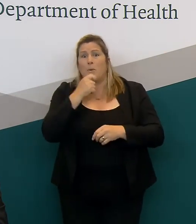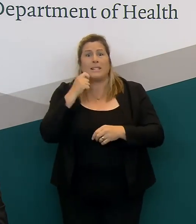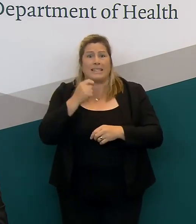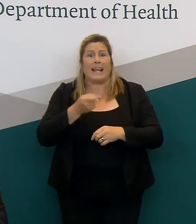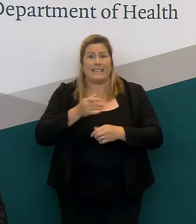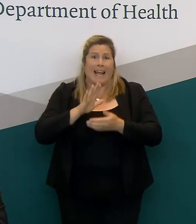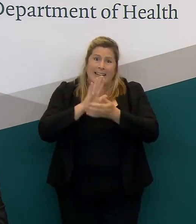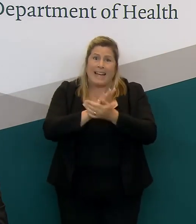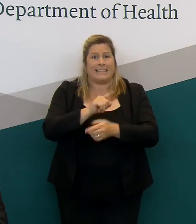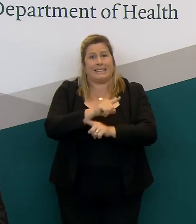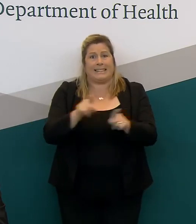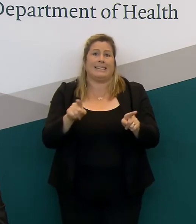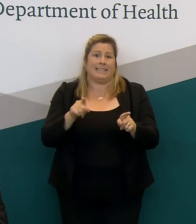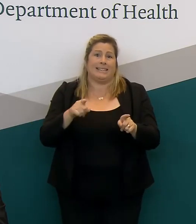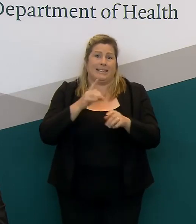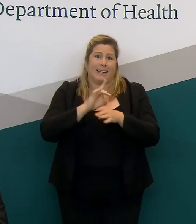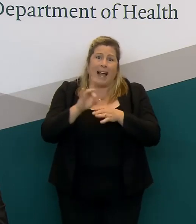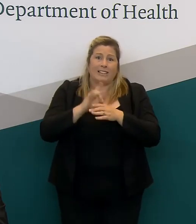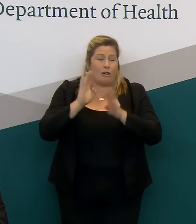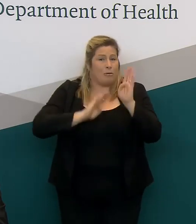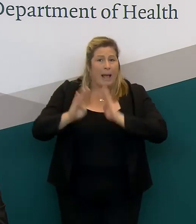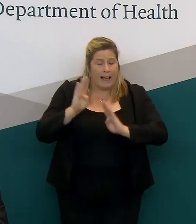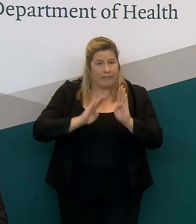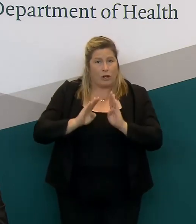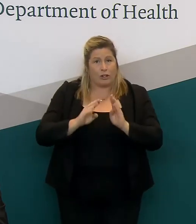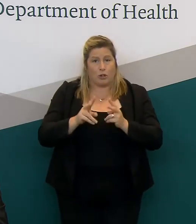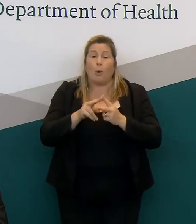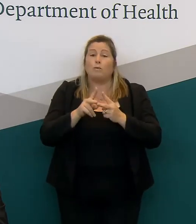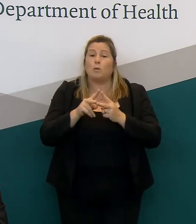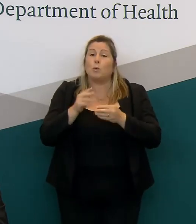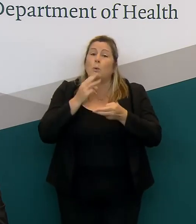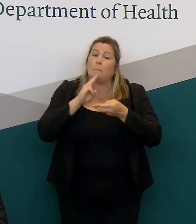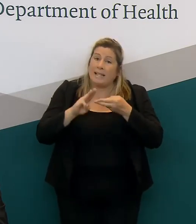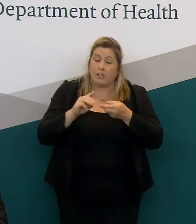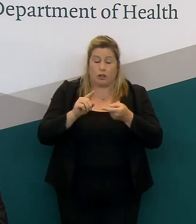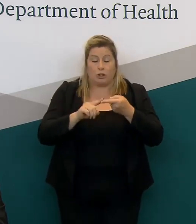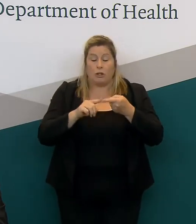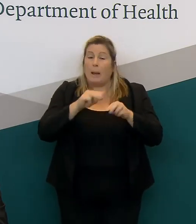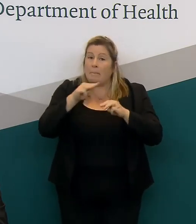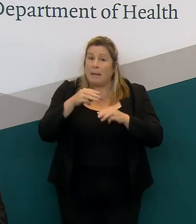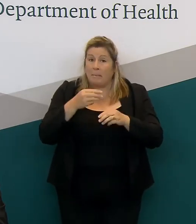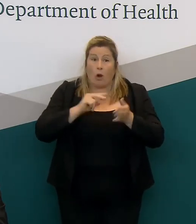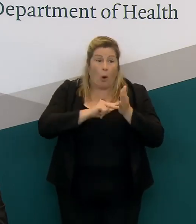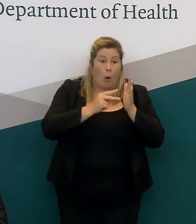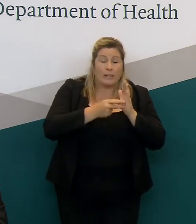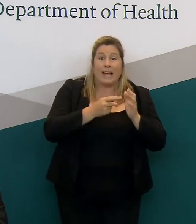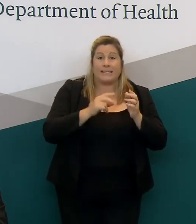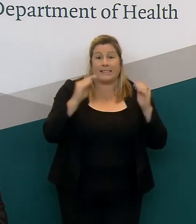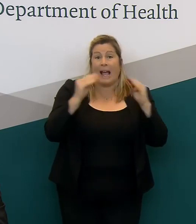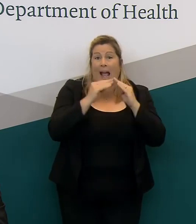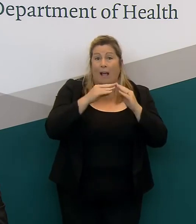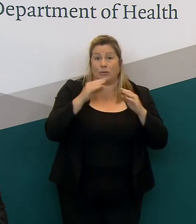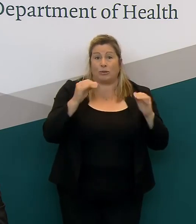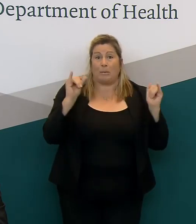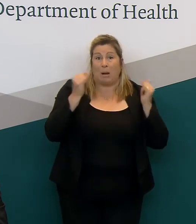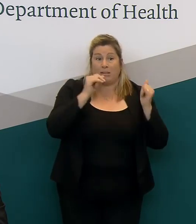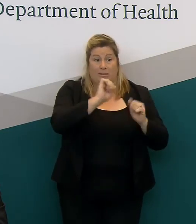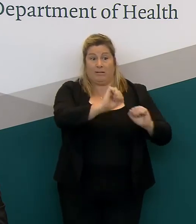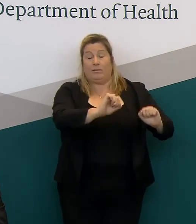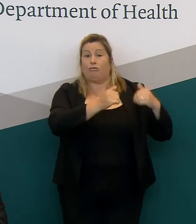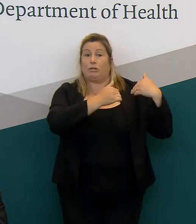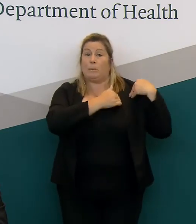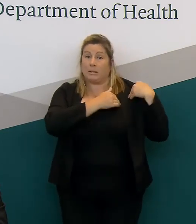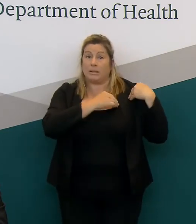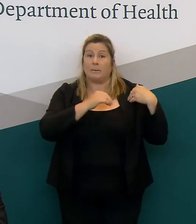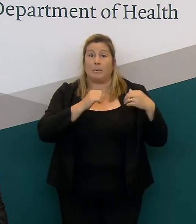happen. And I have two messages. One is to people who are organising these events. That's one thing. There's a responsibility. But then there